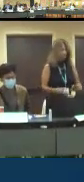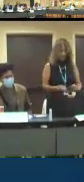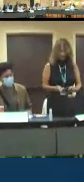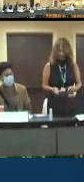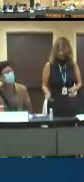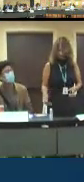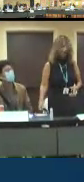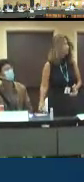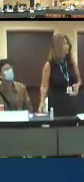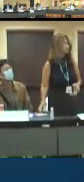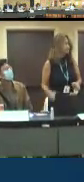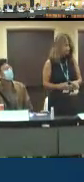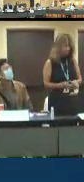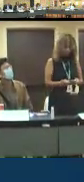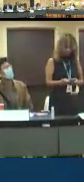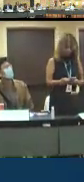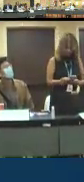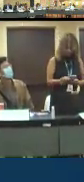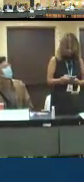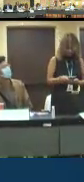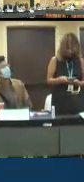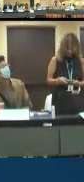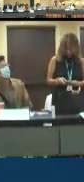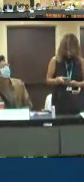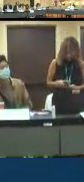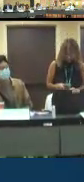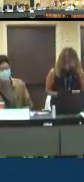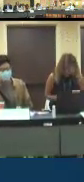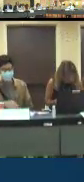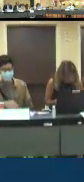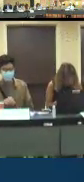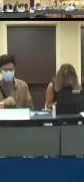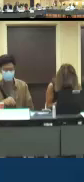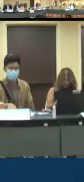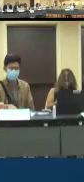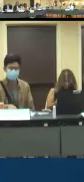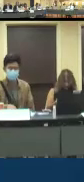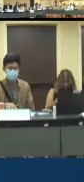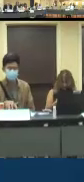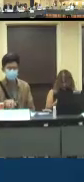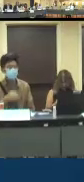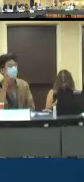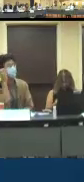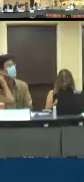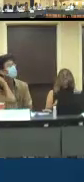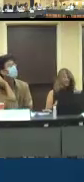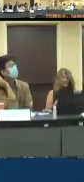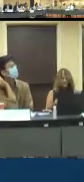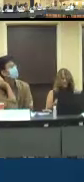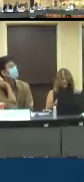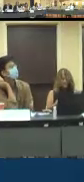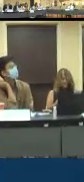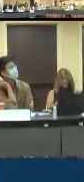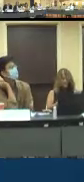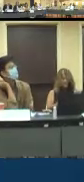down the break slide, please? Thank you. This is as you know, we have a final CRIS Committee report that's going